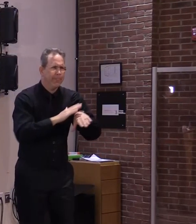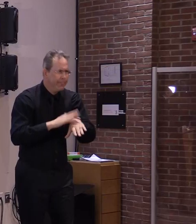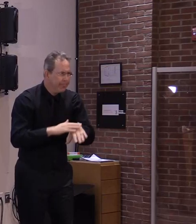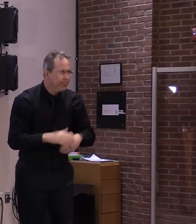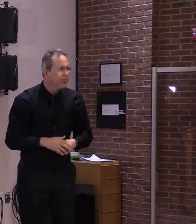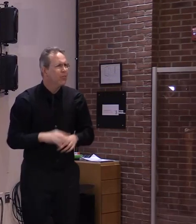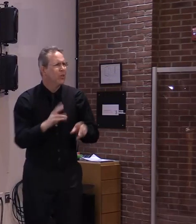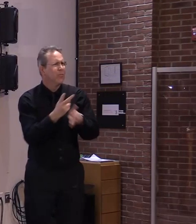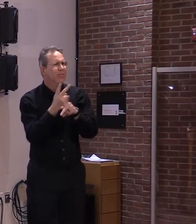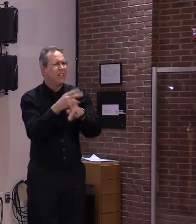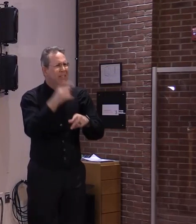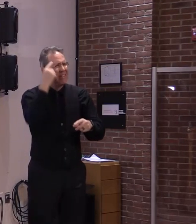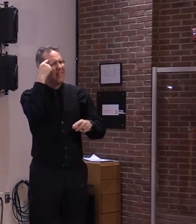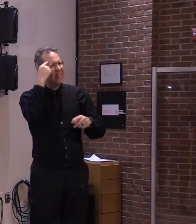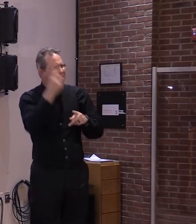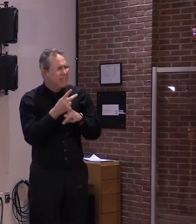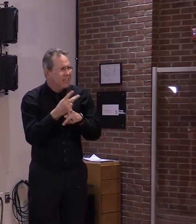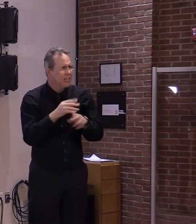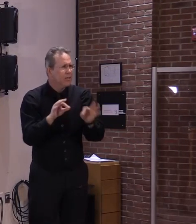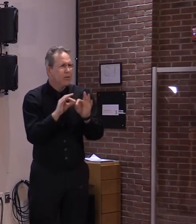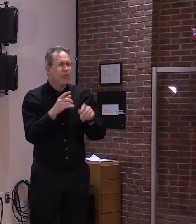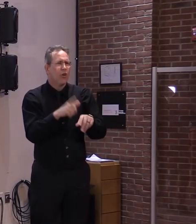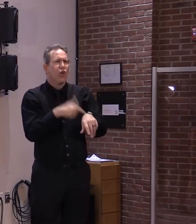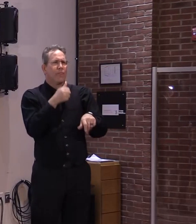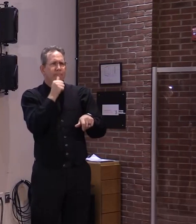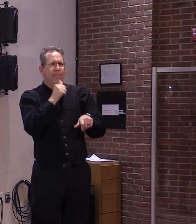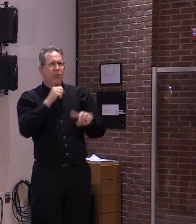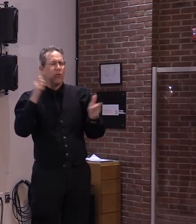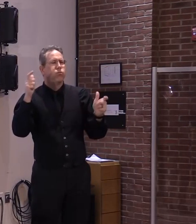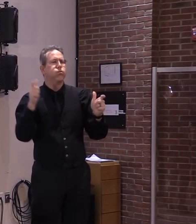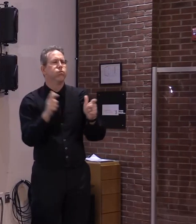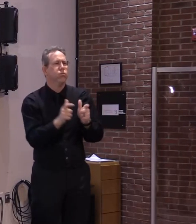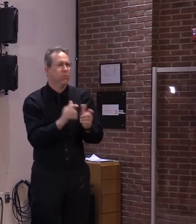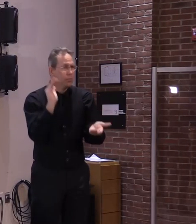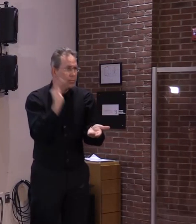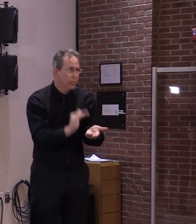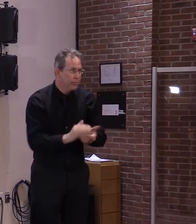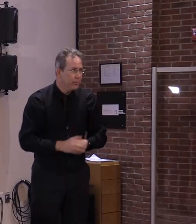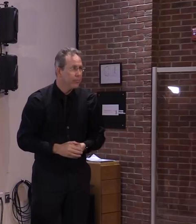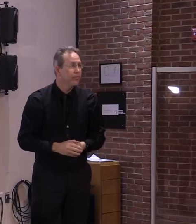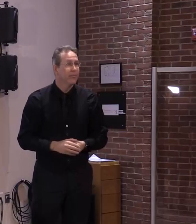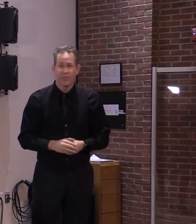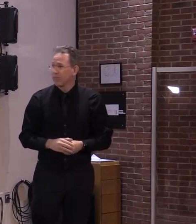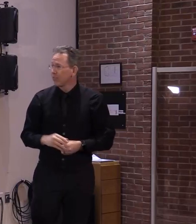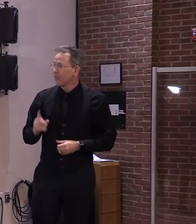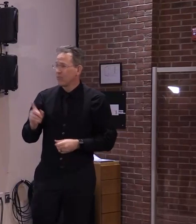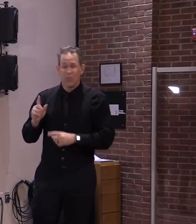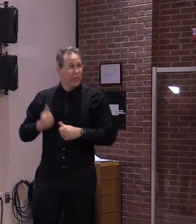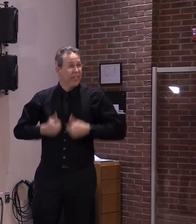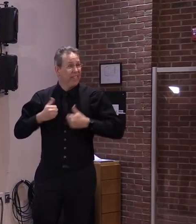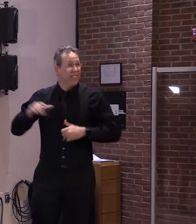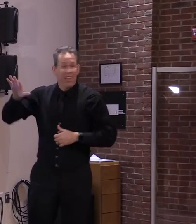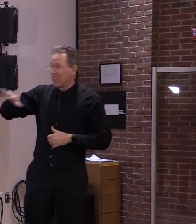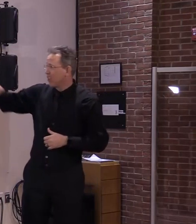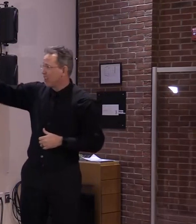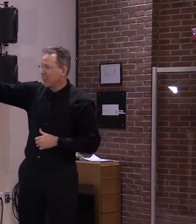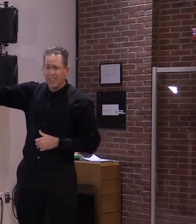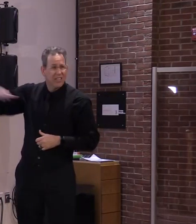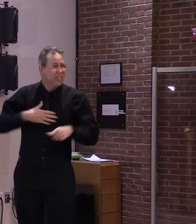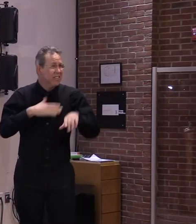little while longer, but this is particularly true for those living in the parts of the state seeing higher transmission at the